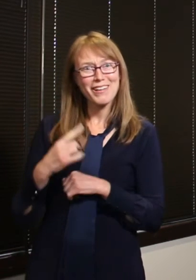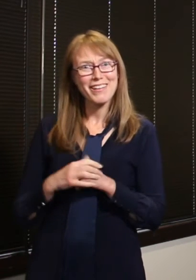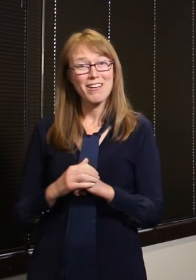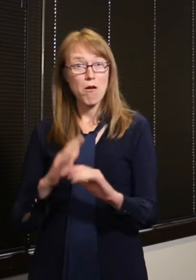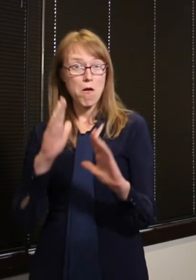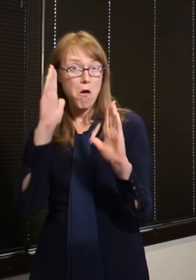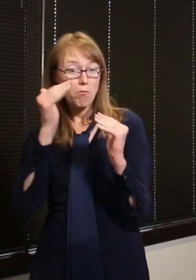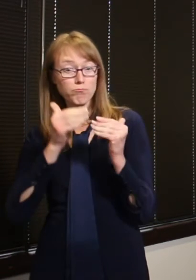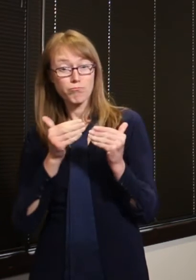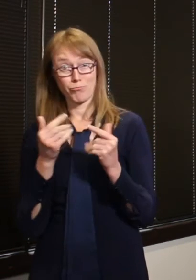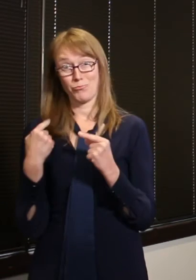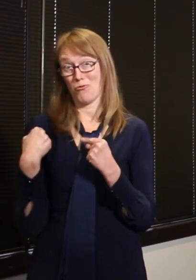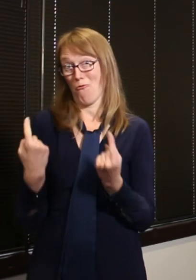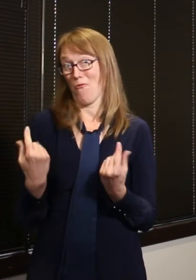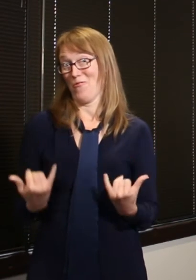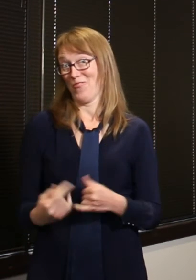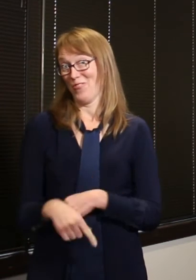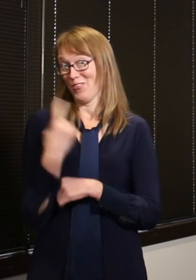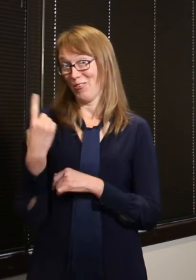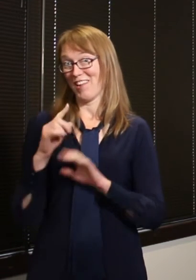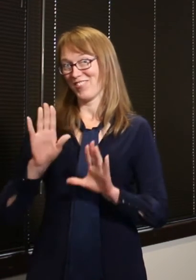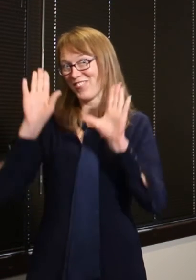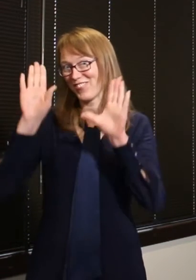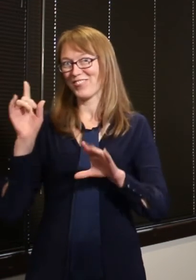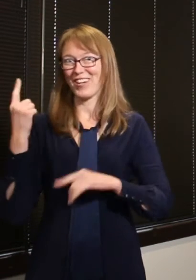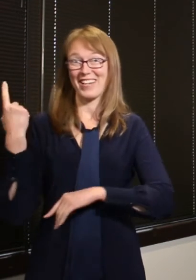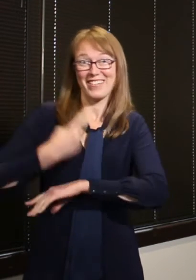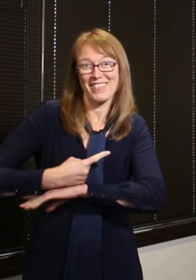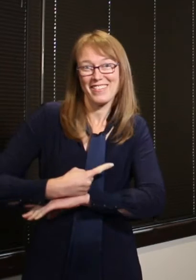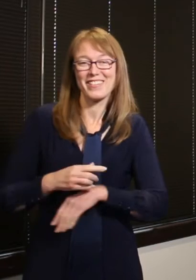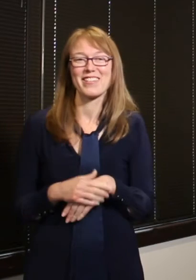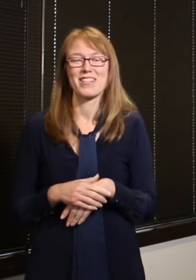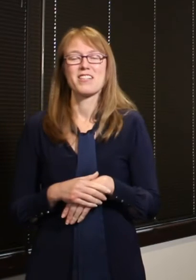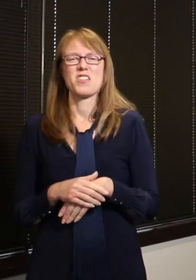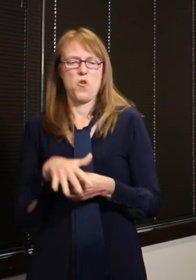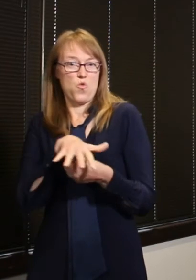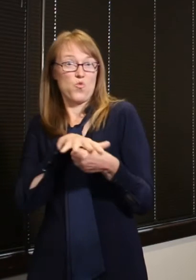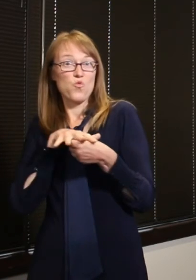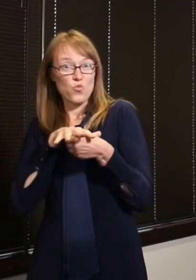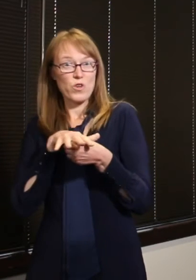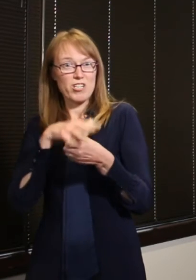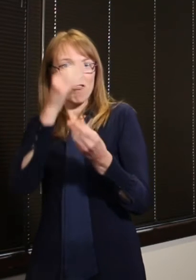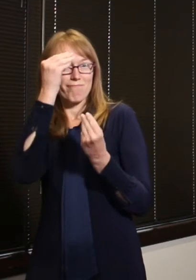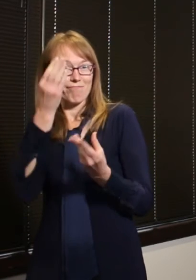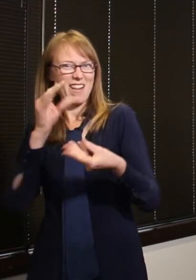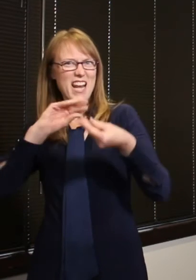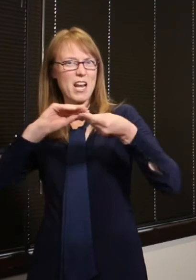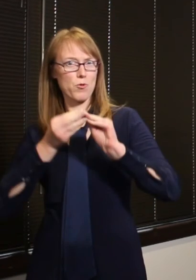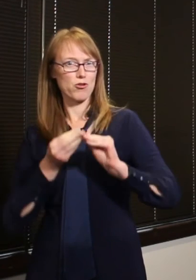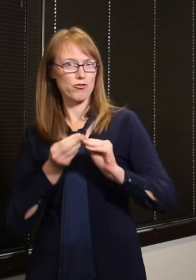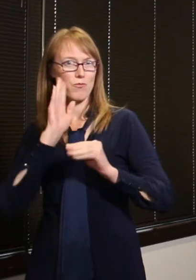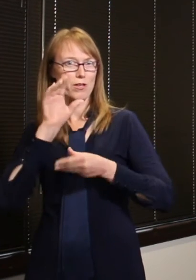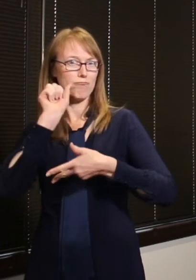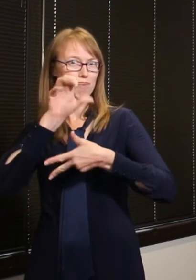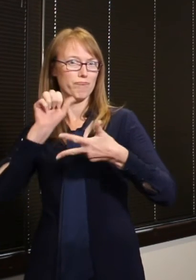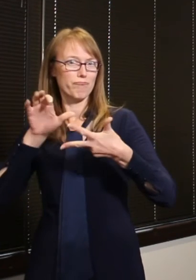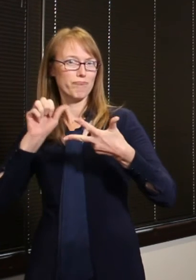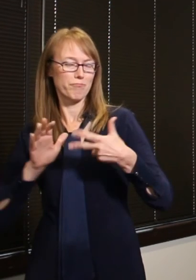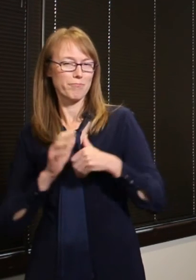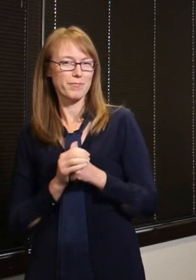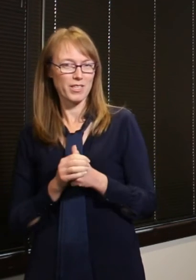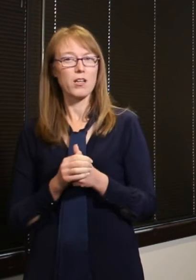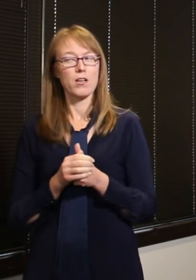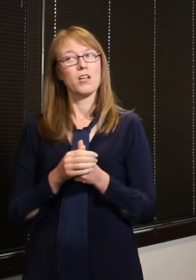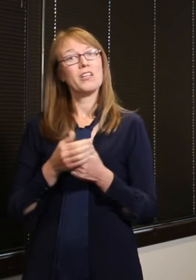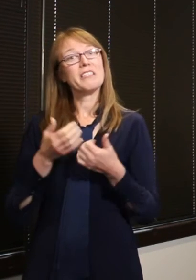far. We're back to share our regional data with you. As you'll see here in a minute, we continue to see some elevation in our numbers across